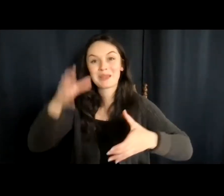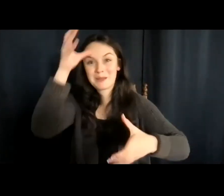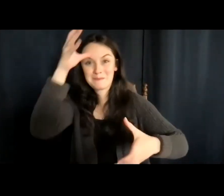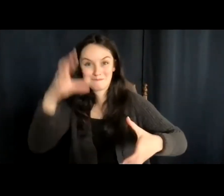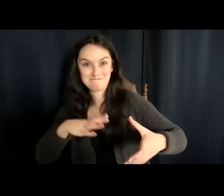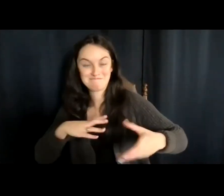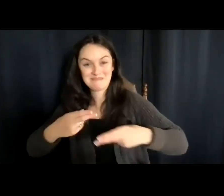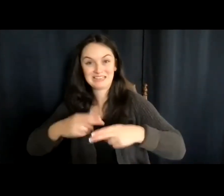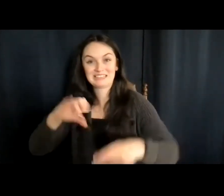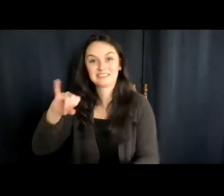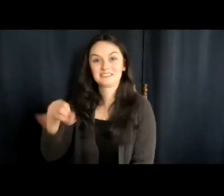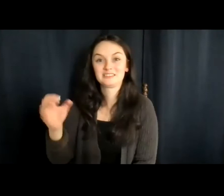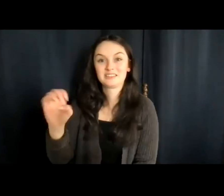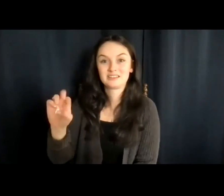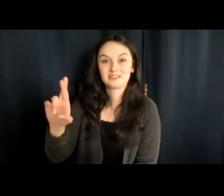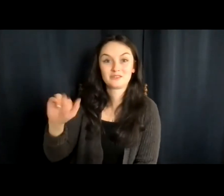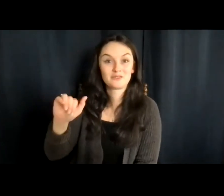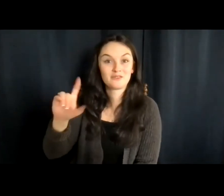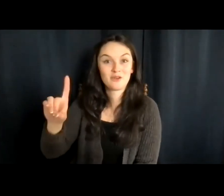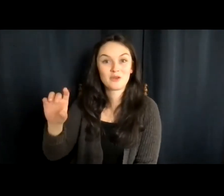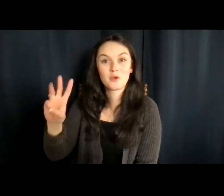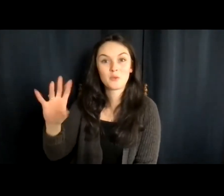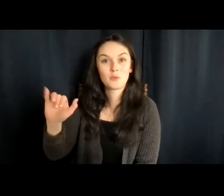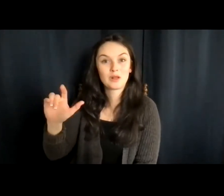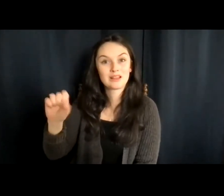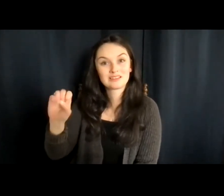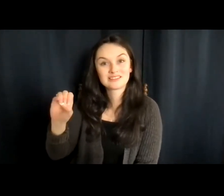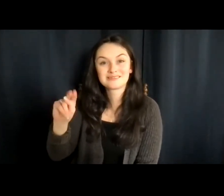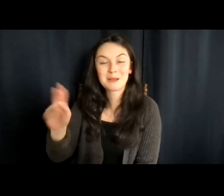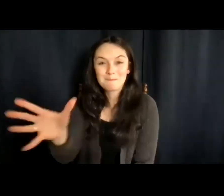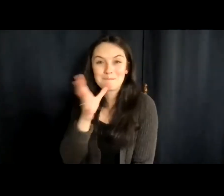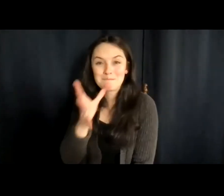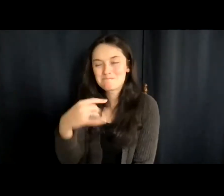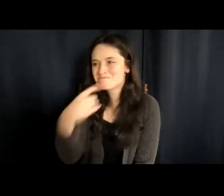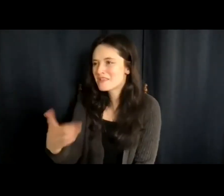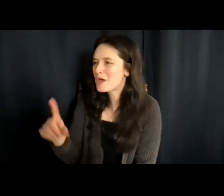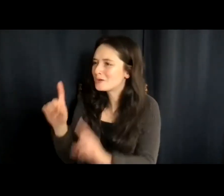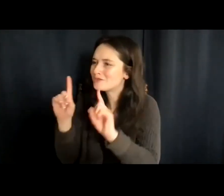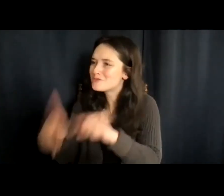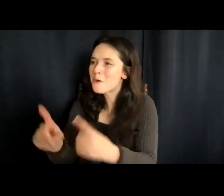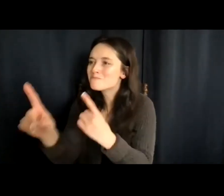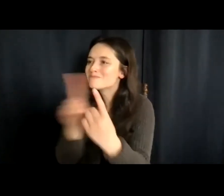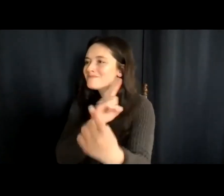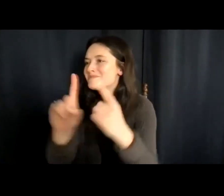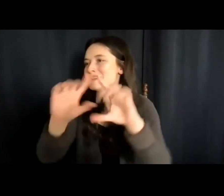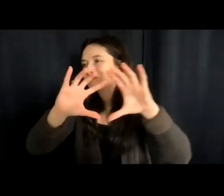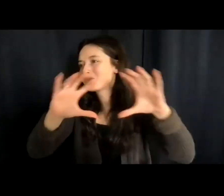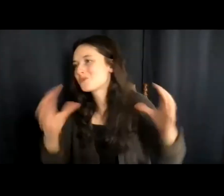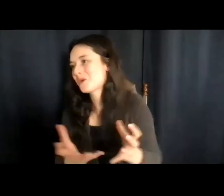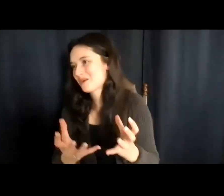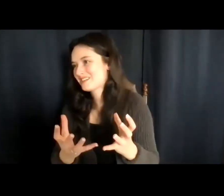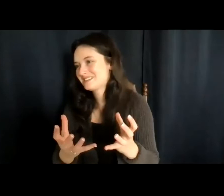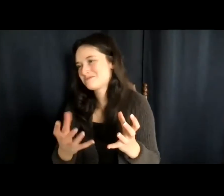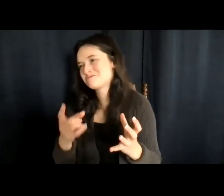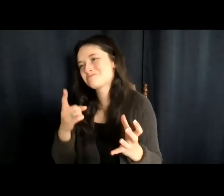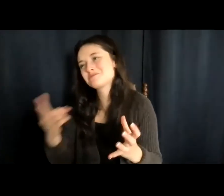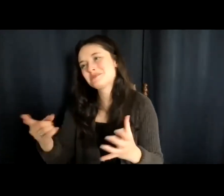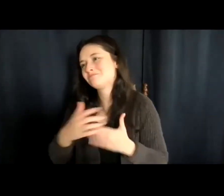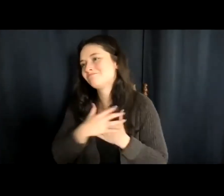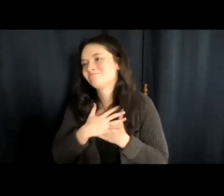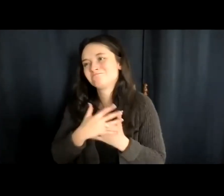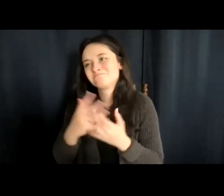"Go meet the world," Mama Lucille said, and hugged Melba goodbye. "You have been my blessing. You have